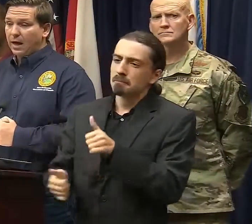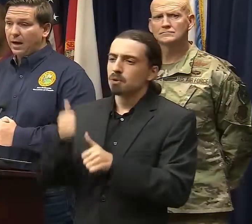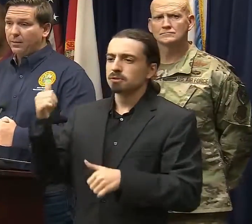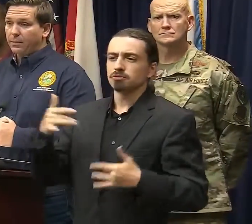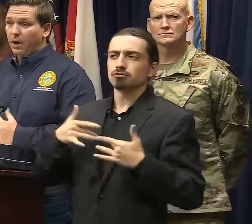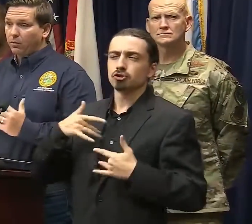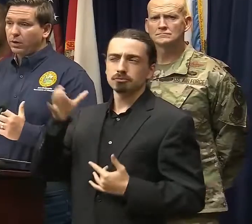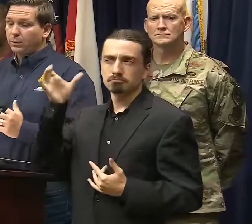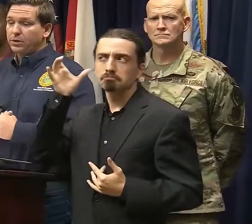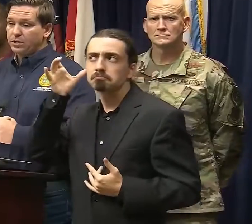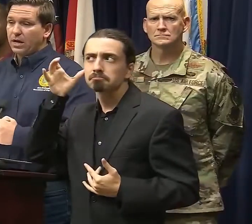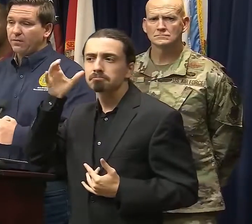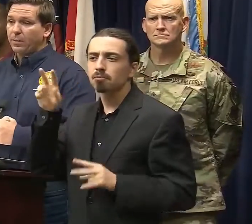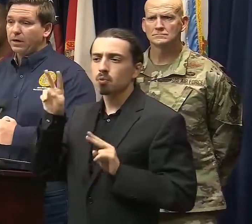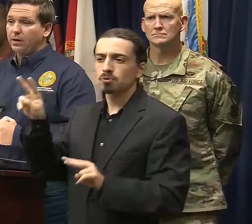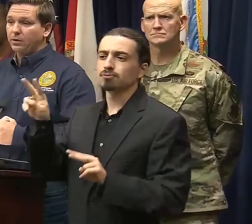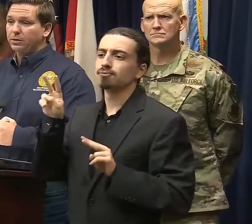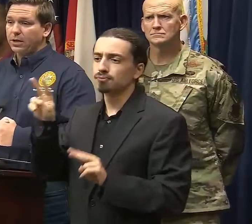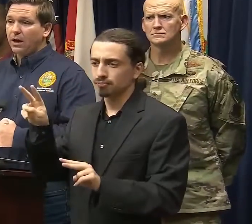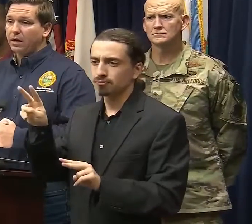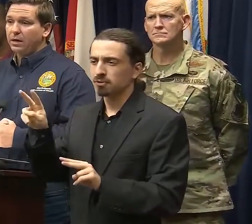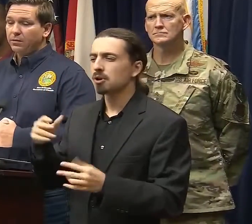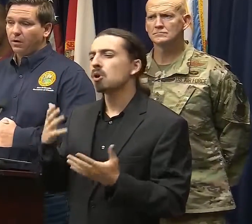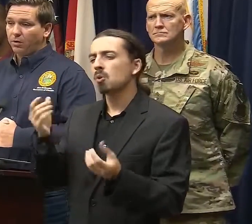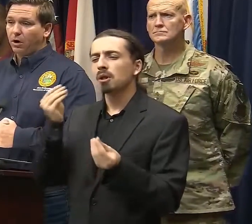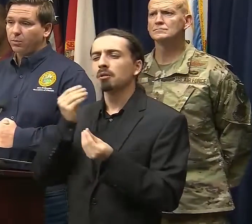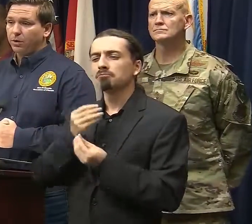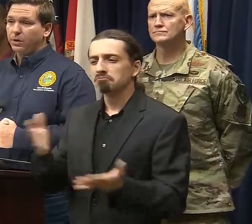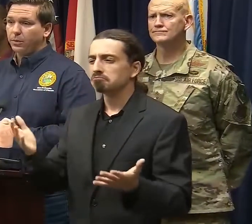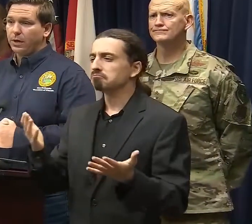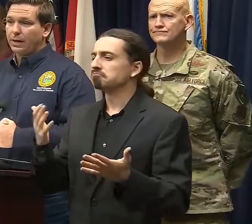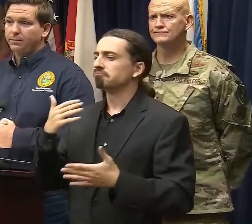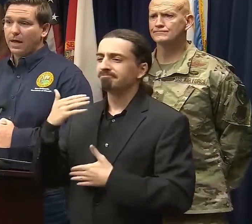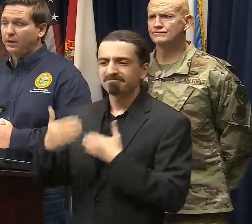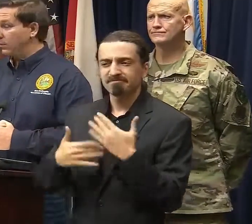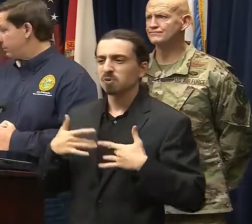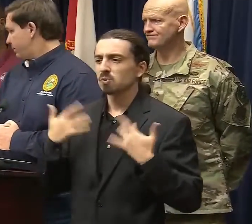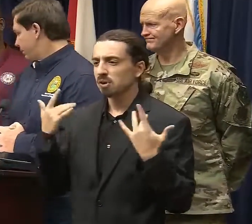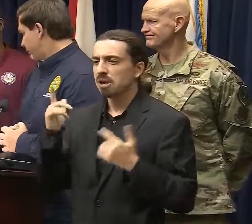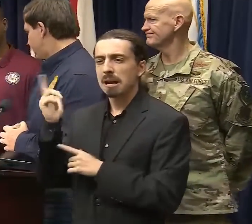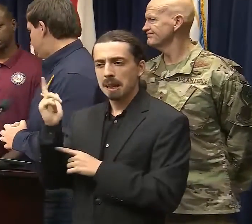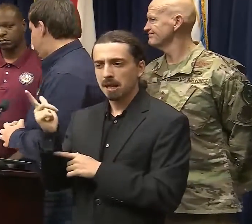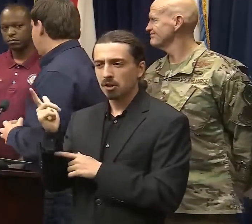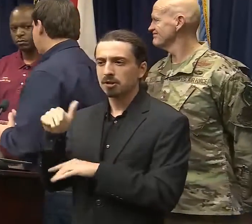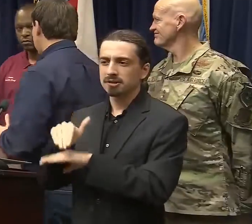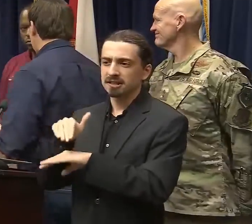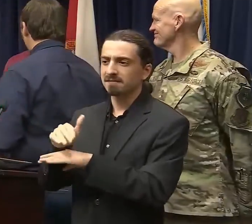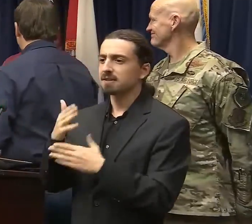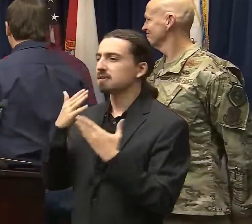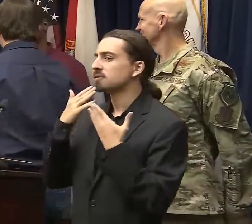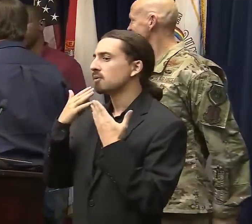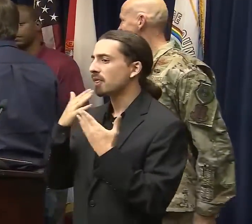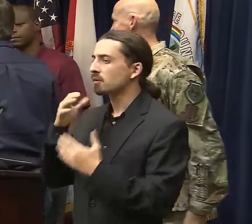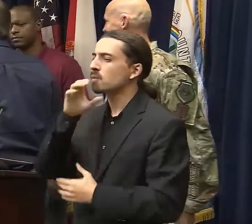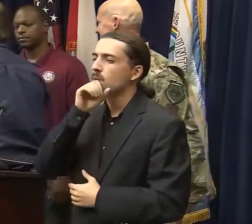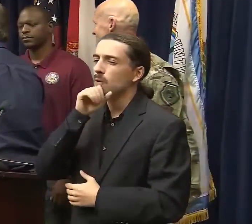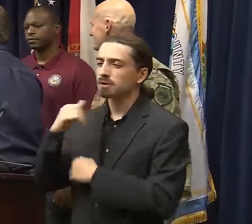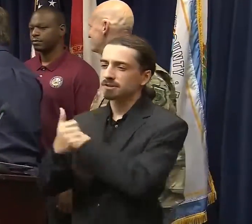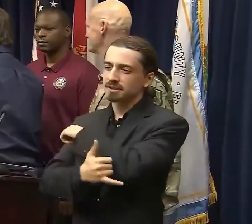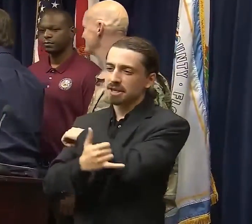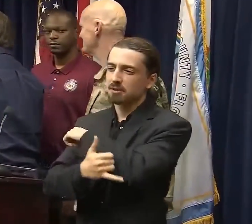And, I really appreciate everybody here in Orange County for all the hard work they're putting in. Thank you. Thanks a lot. Appreciate